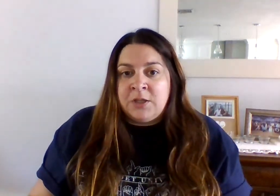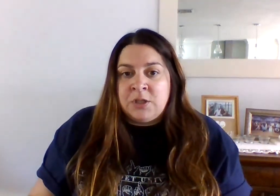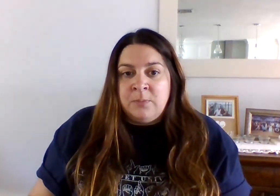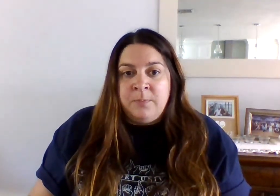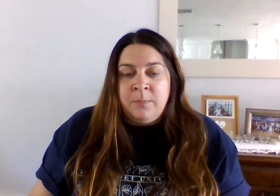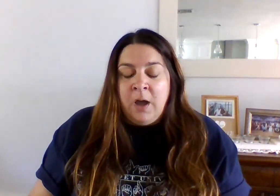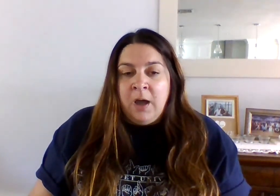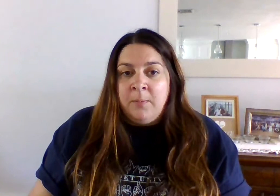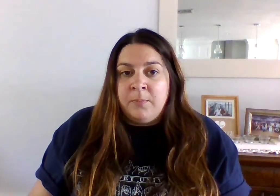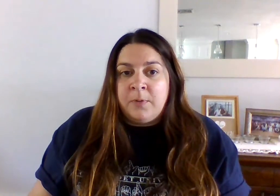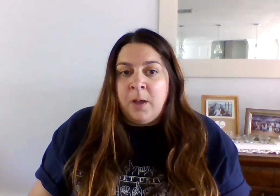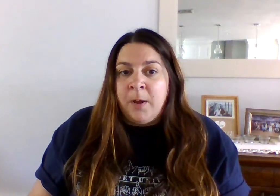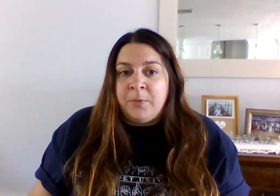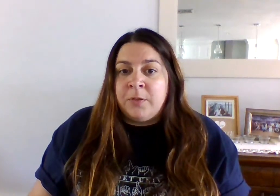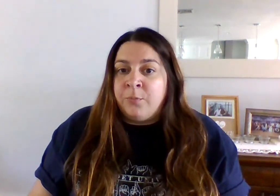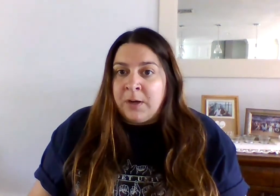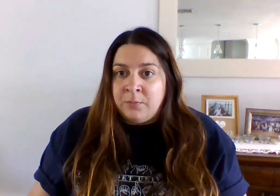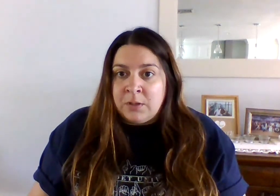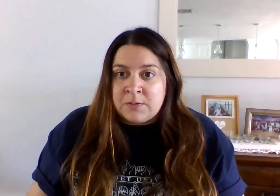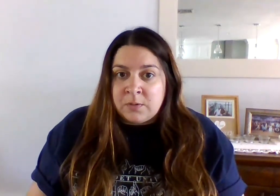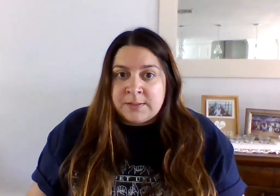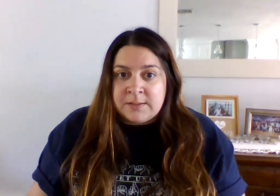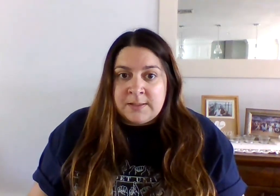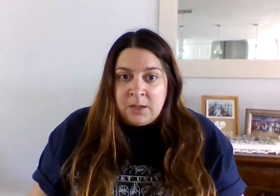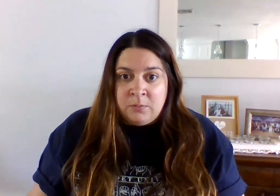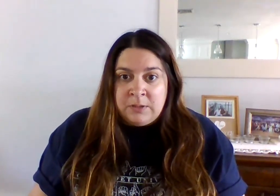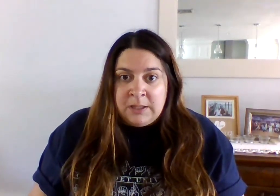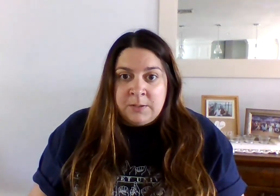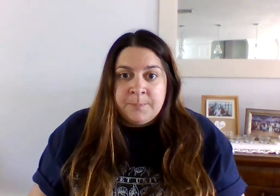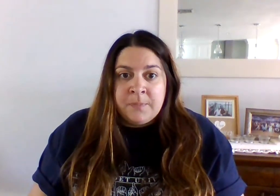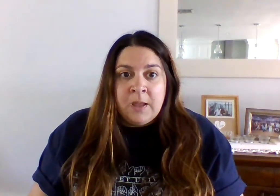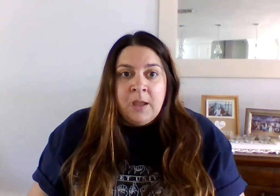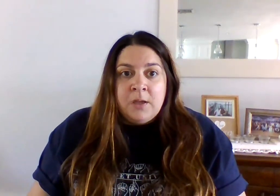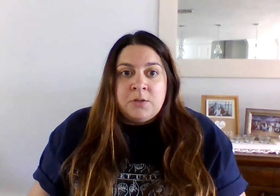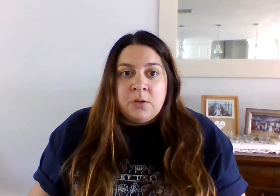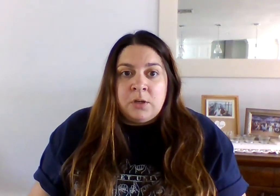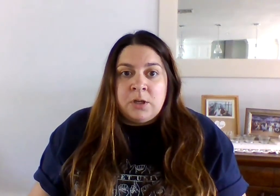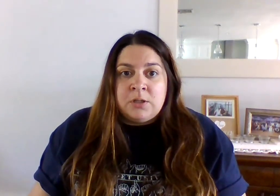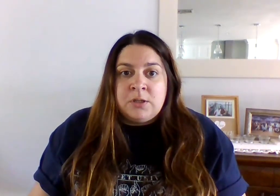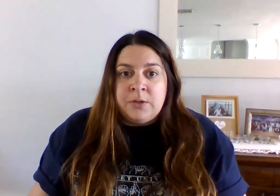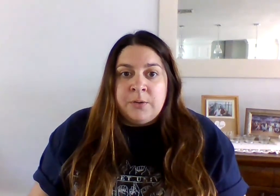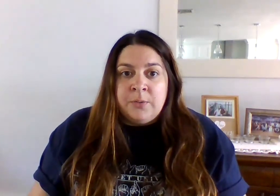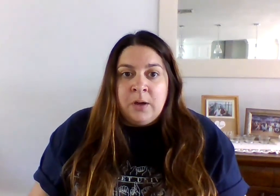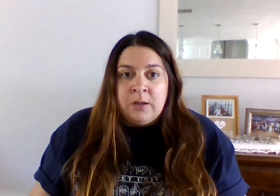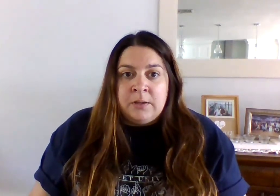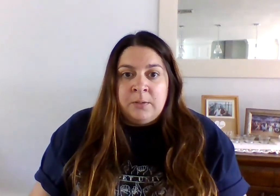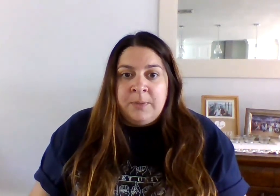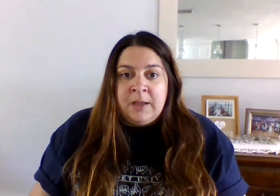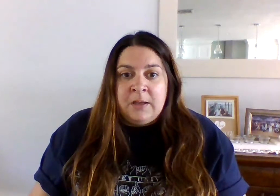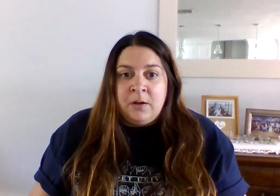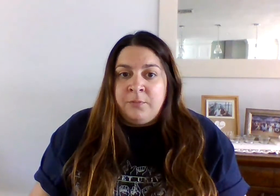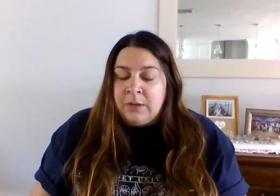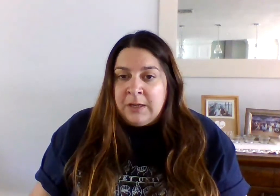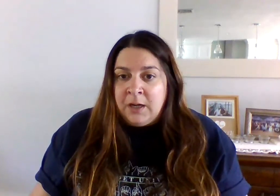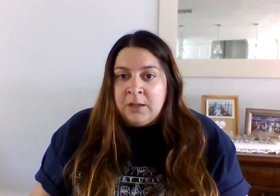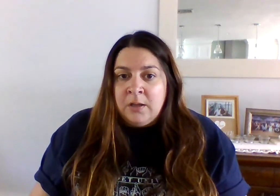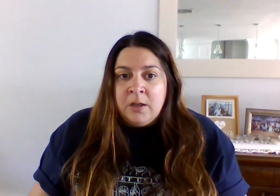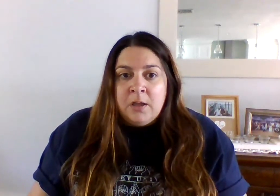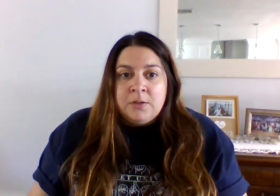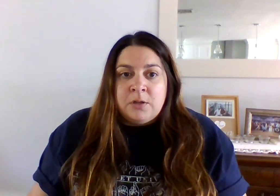should come up with the right resources that you need. So you're going to do a little bit of reading. So you're going to